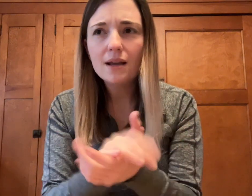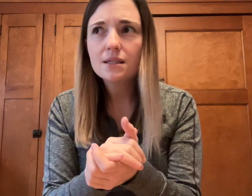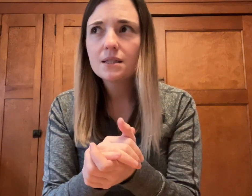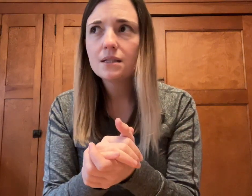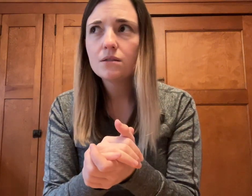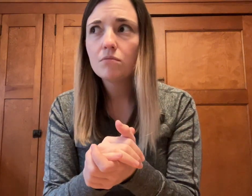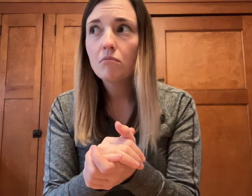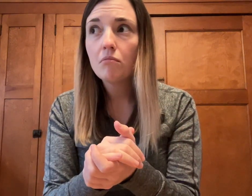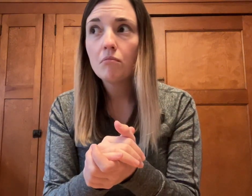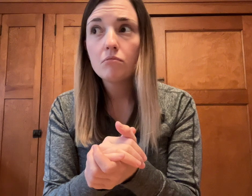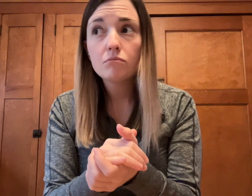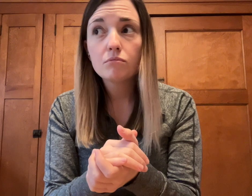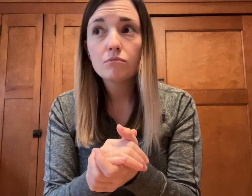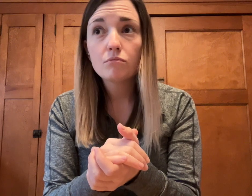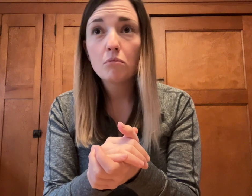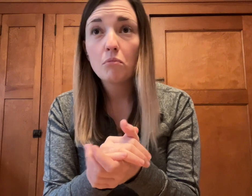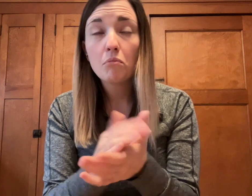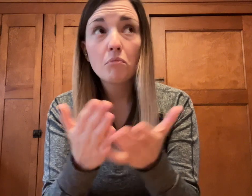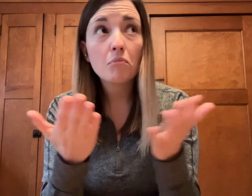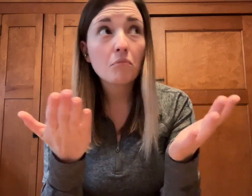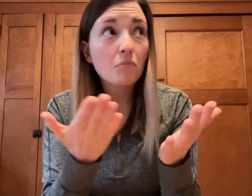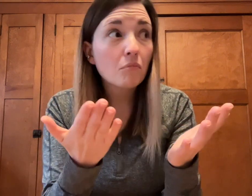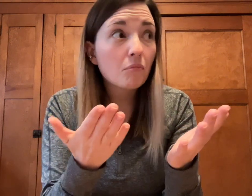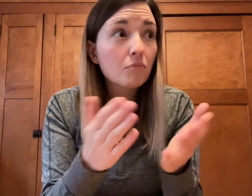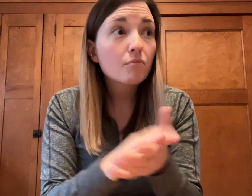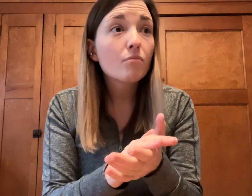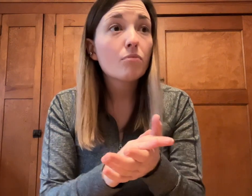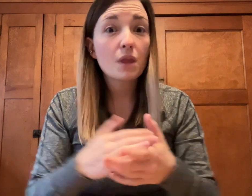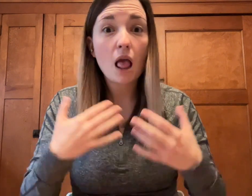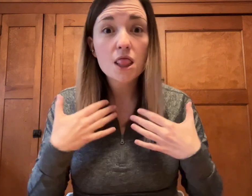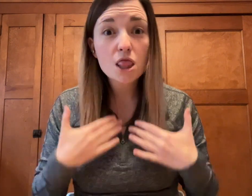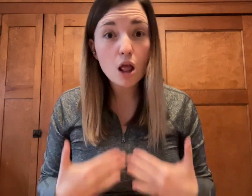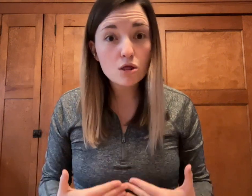Name another one. Okay, the lungs are protected.